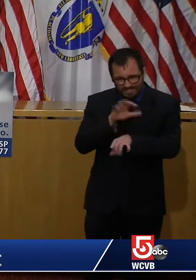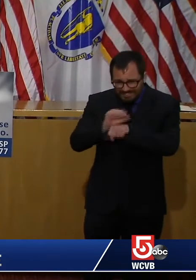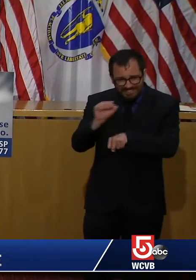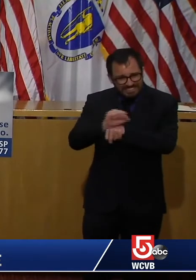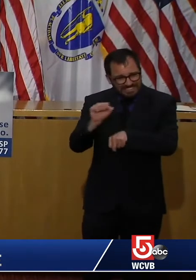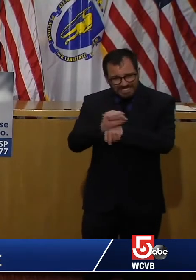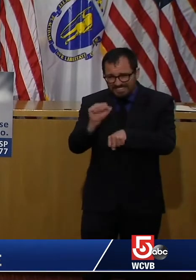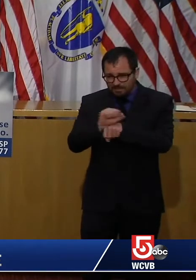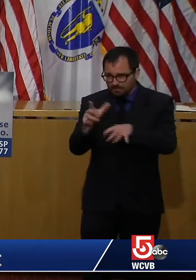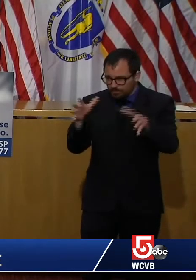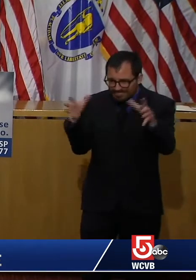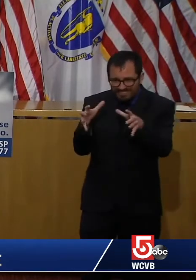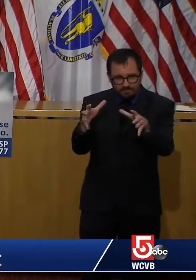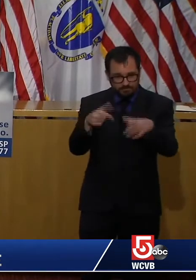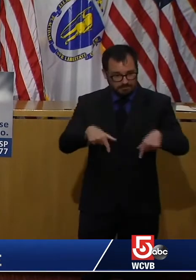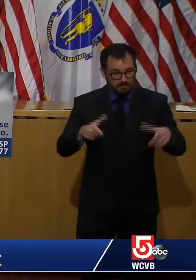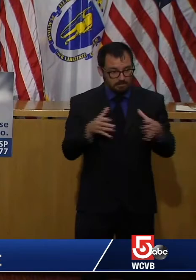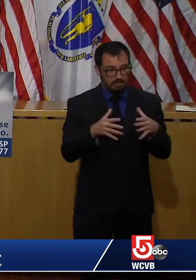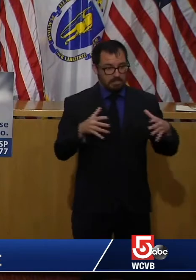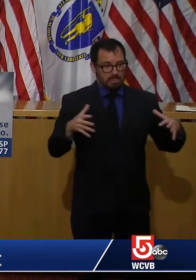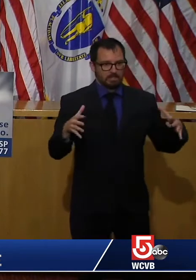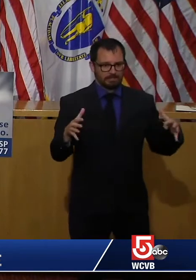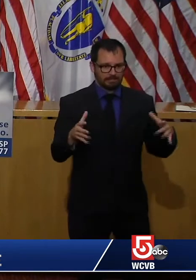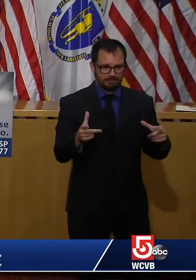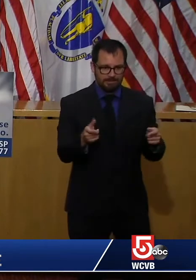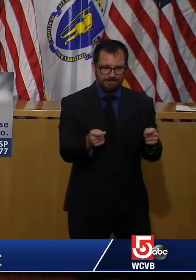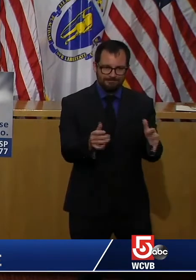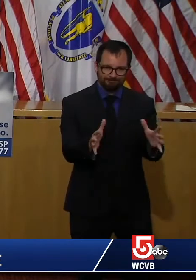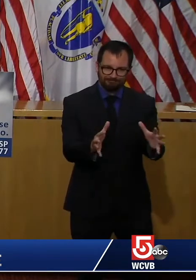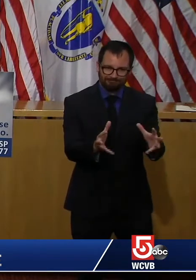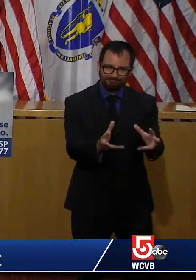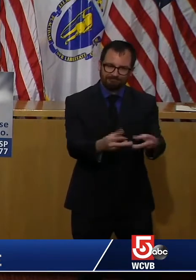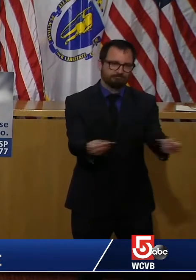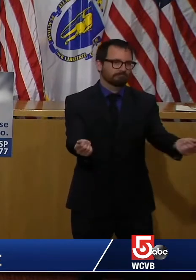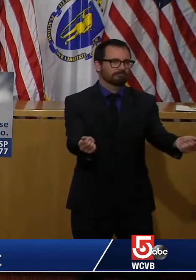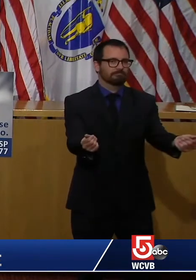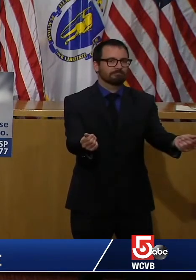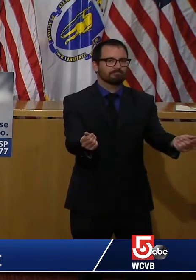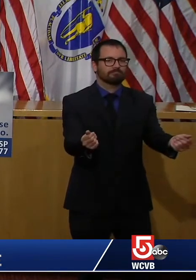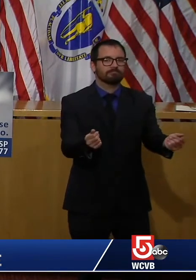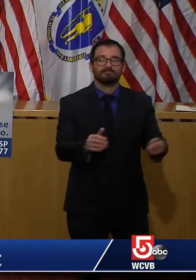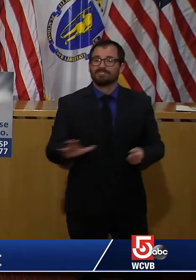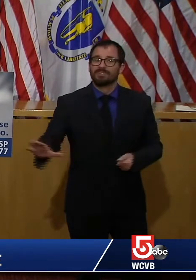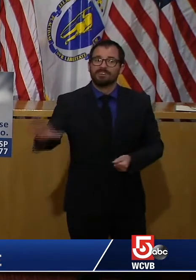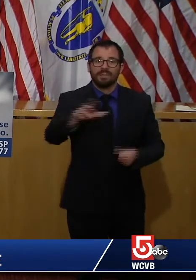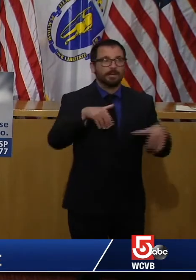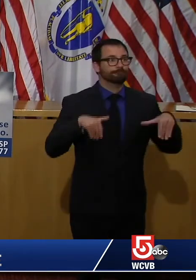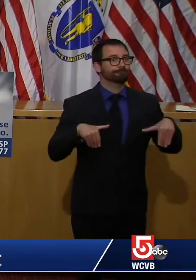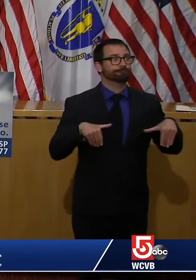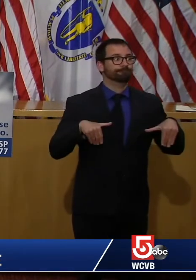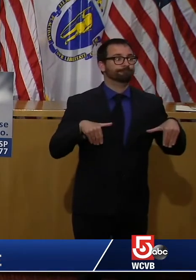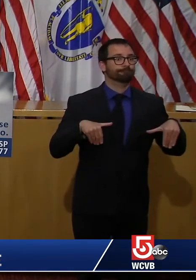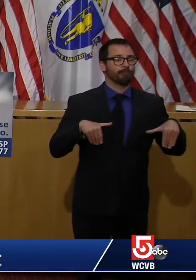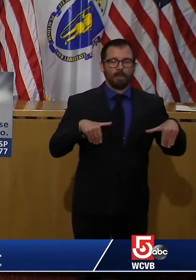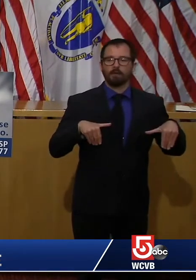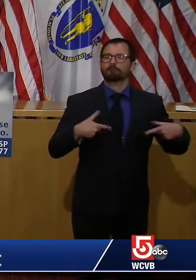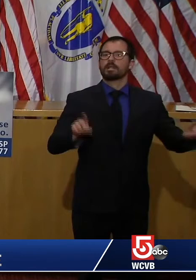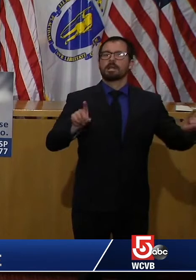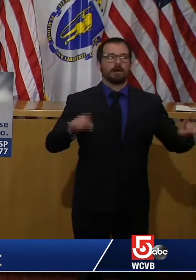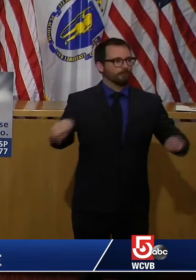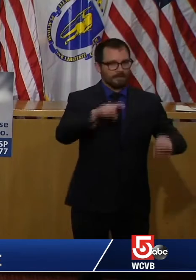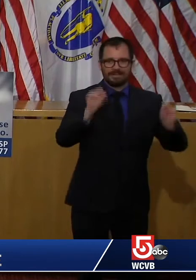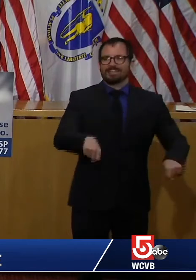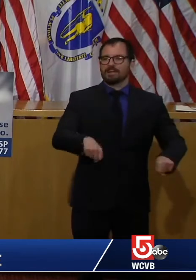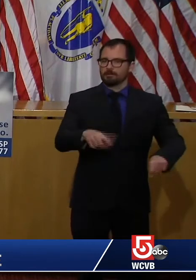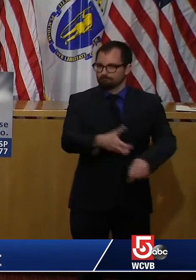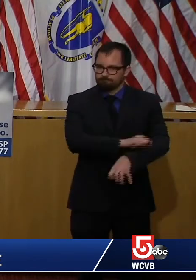And it's a huge chance for people to do something positive. I get the fact that it comes with a consequence,